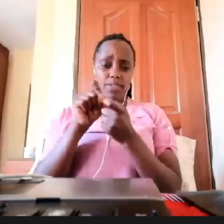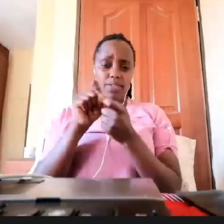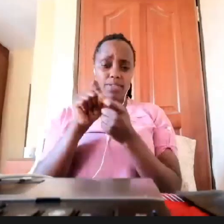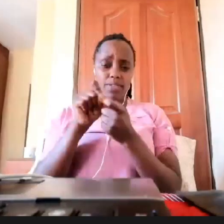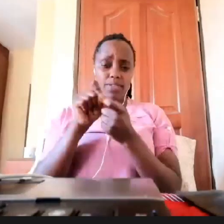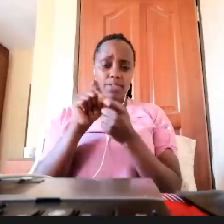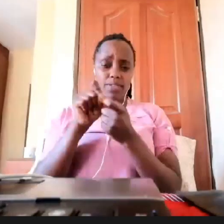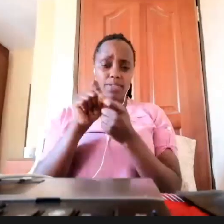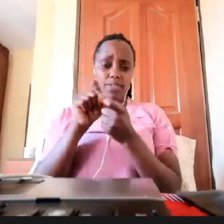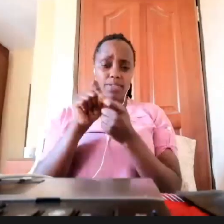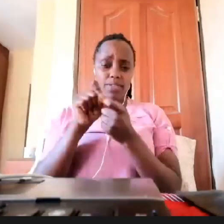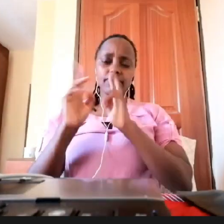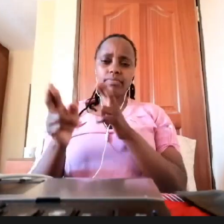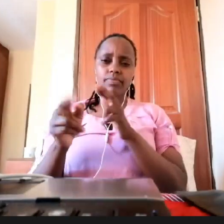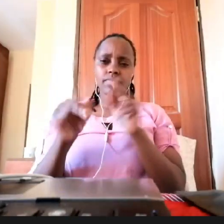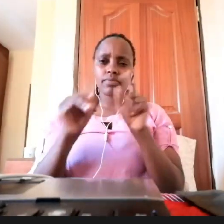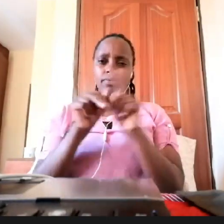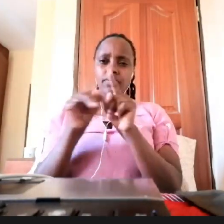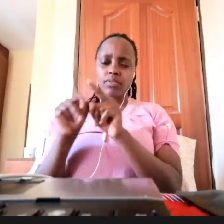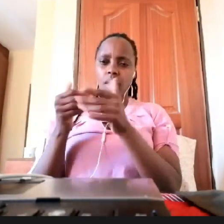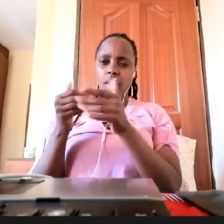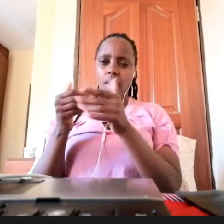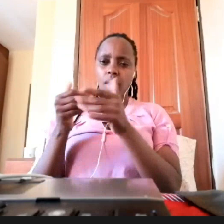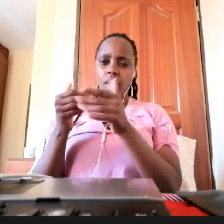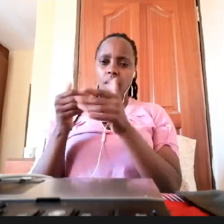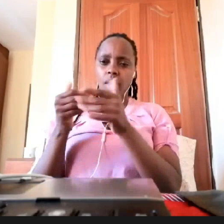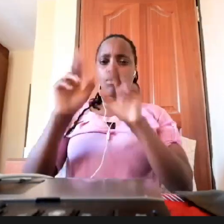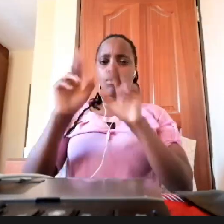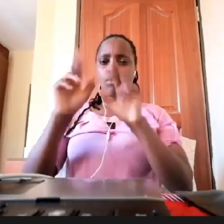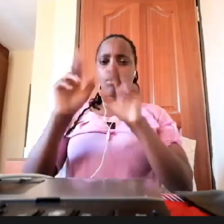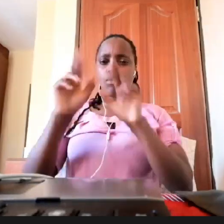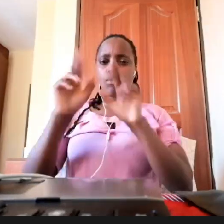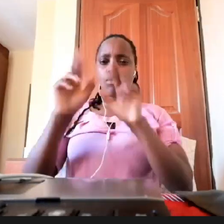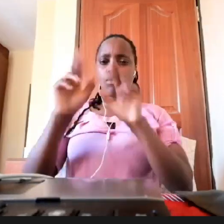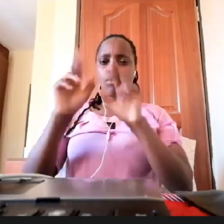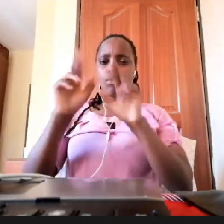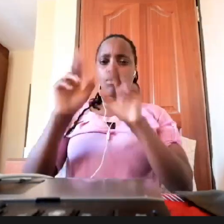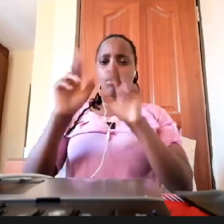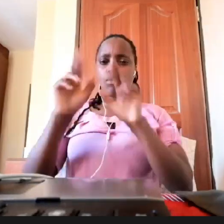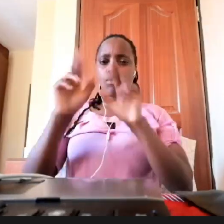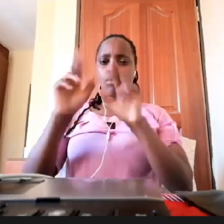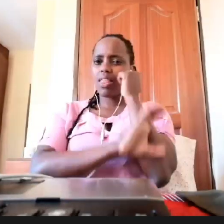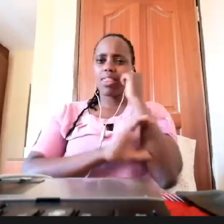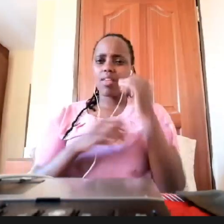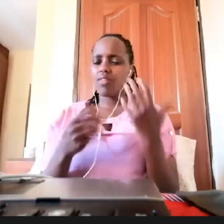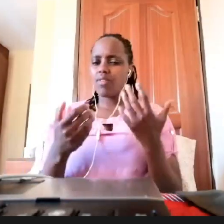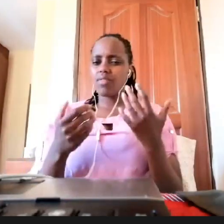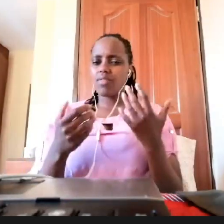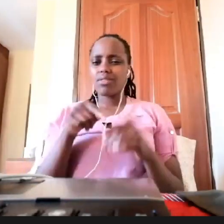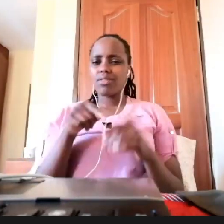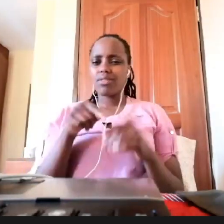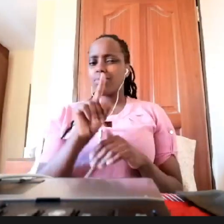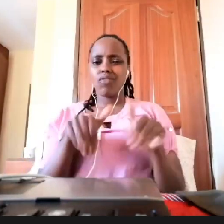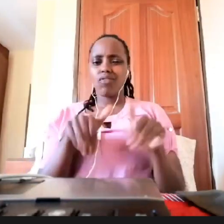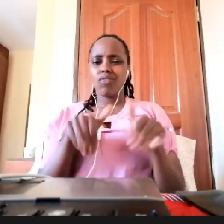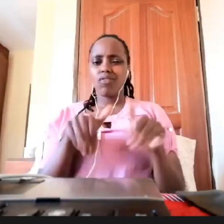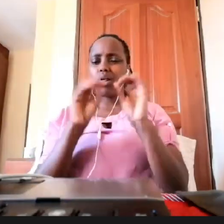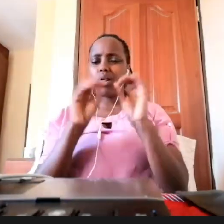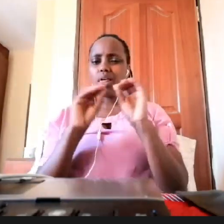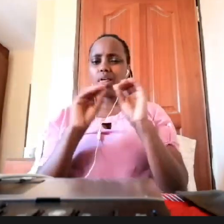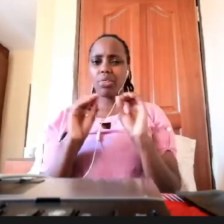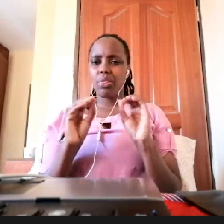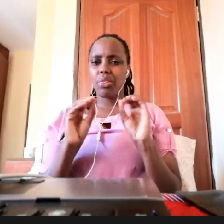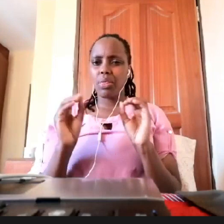complementary reports responding to a periodic report of a particular country, they do not really take into consideration